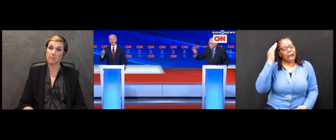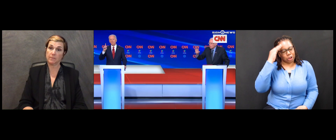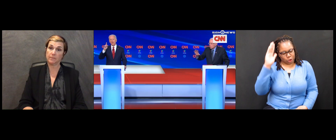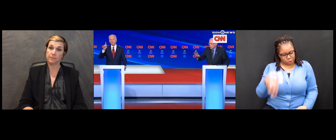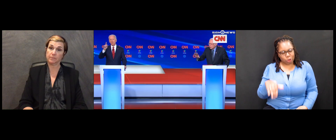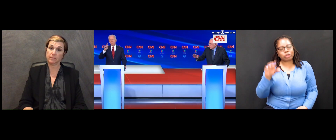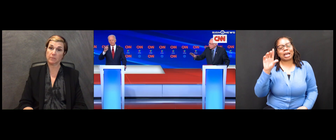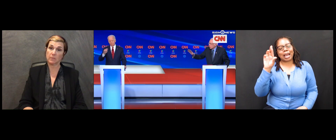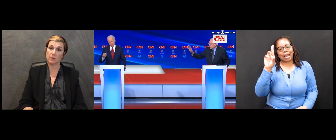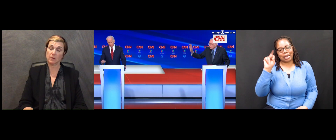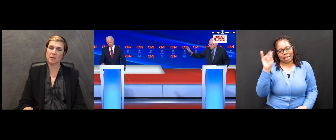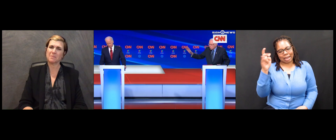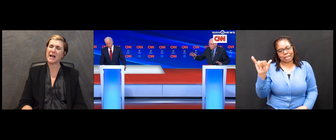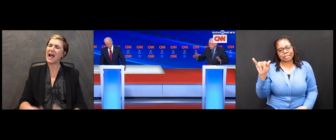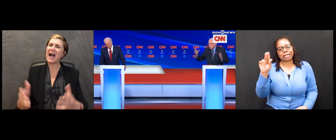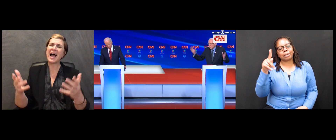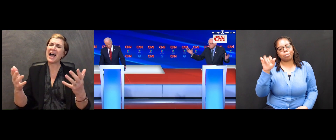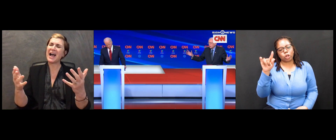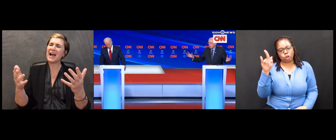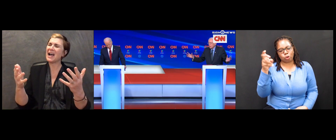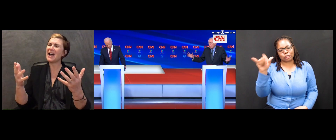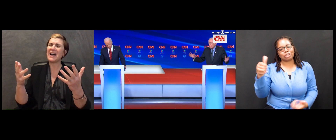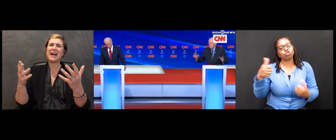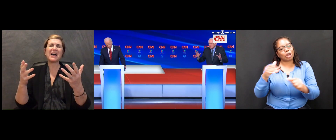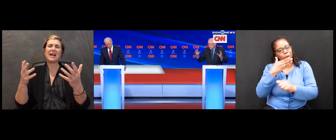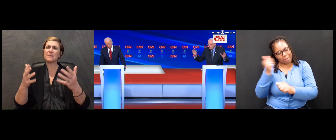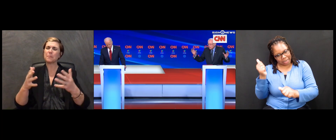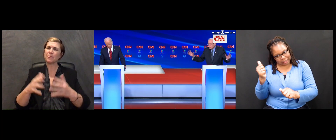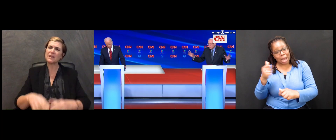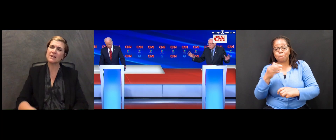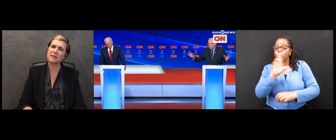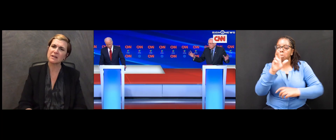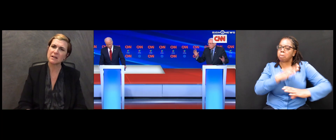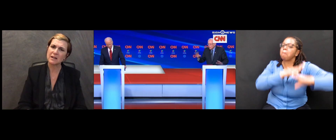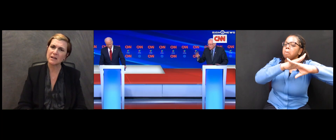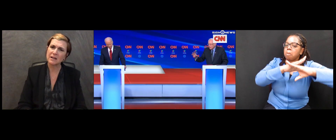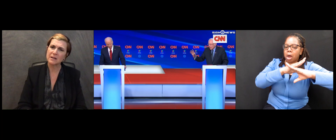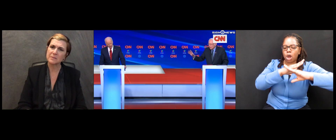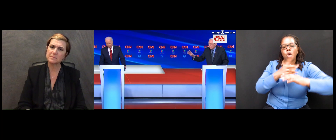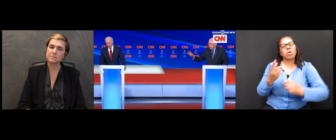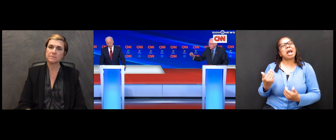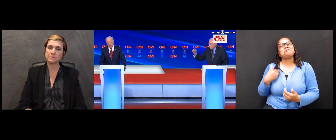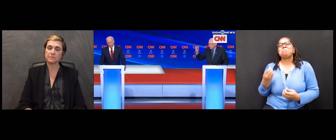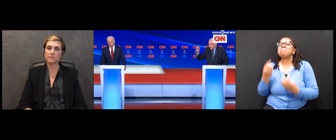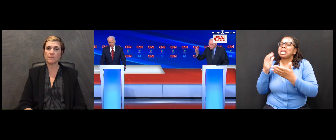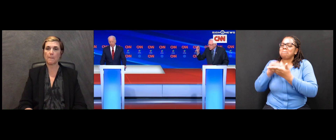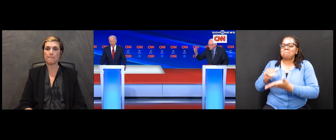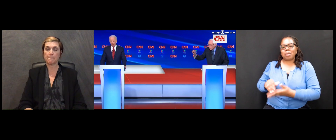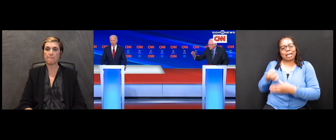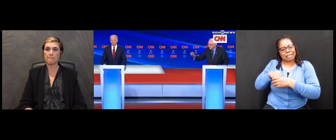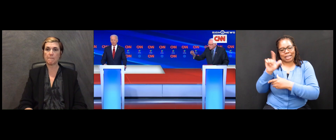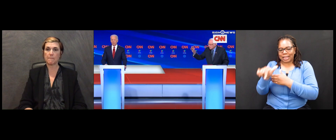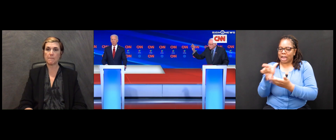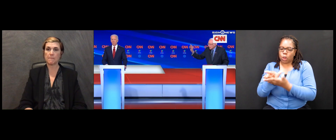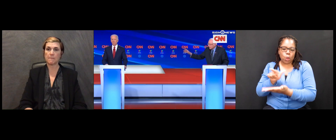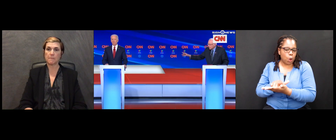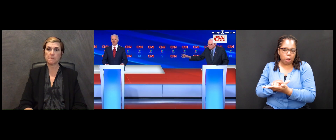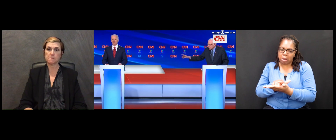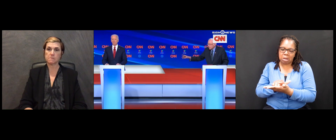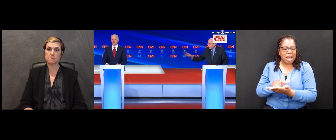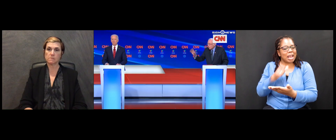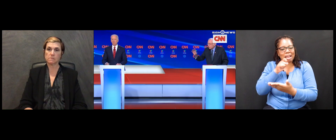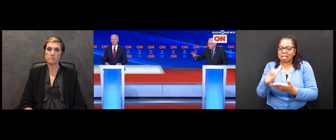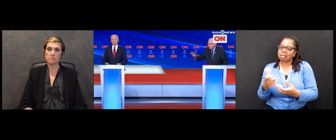No, what you're talking about, Joe, here is enormous loopholes within that, that in fact it is not necessarily